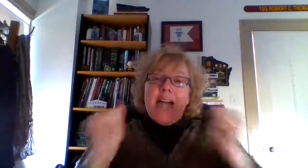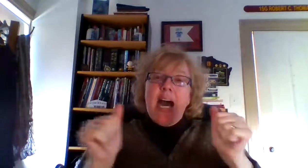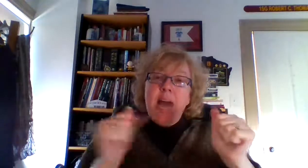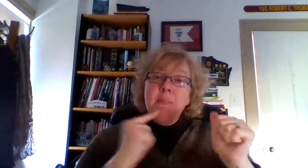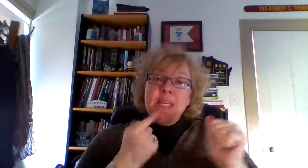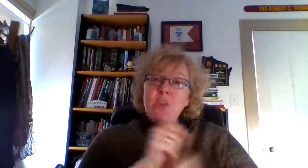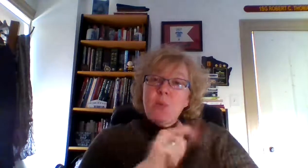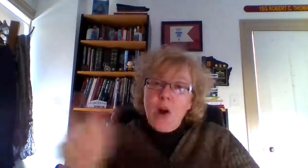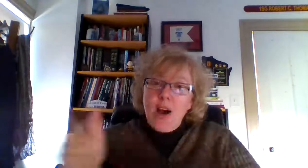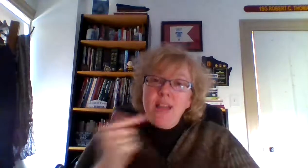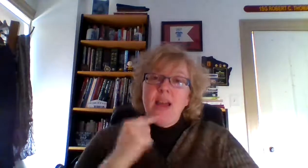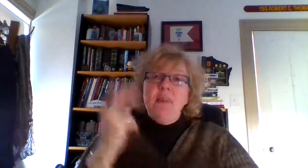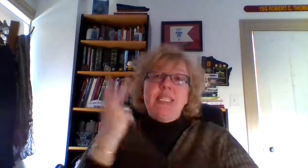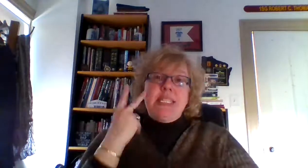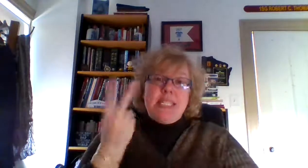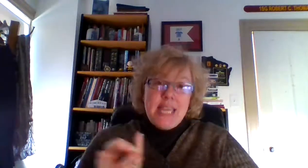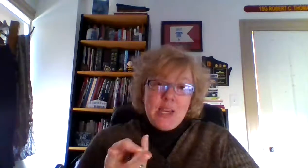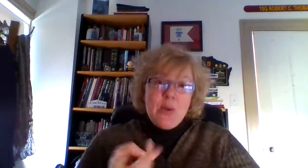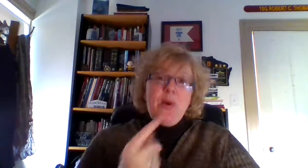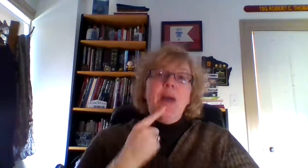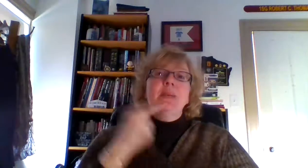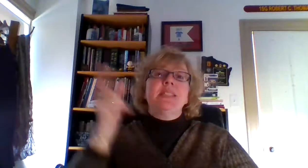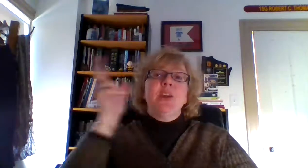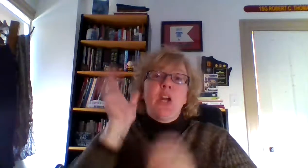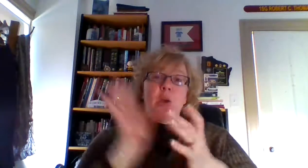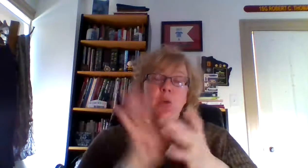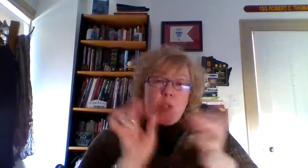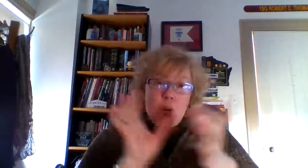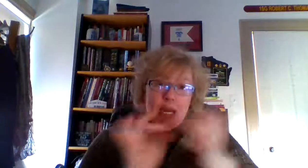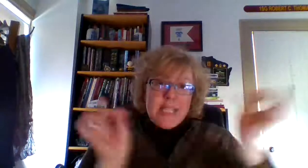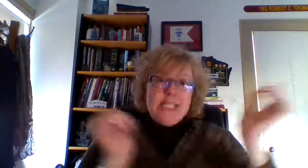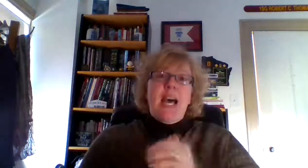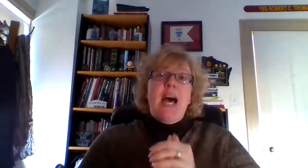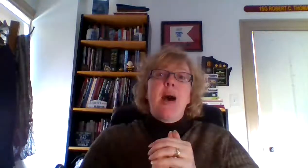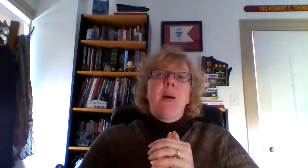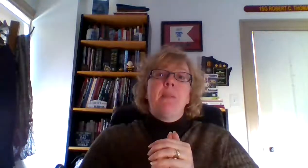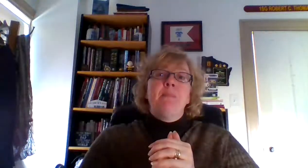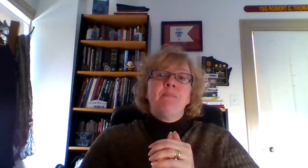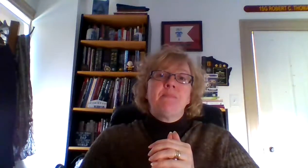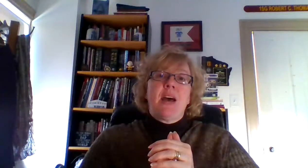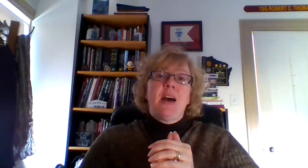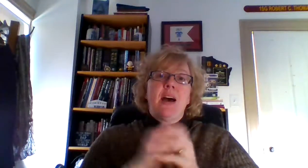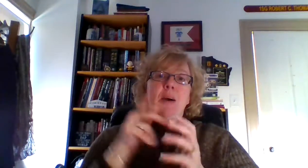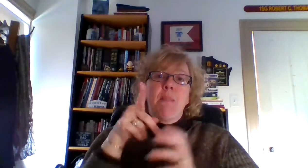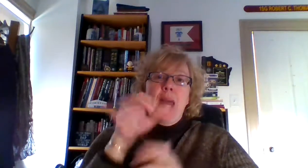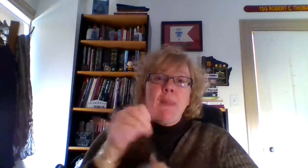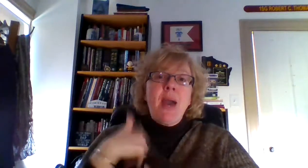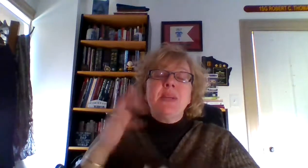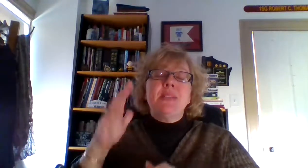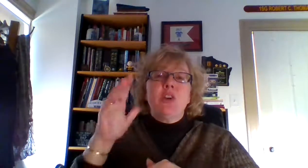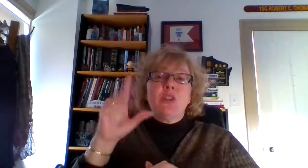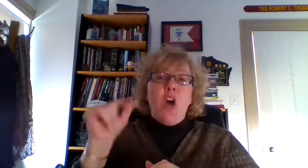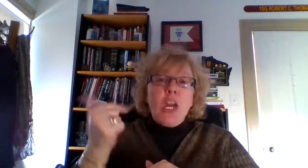I miss you all. I miss seeing you. I miss hearing your stories. Pammy, I miss your doggy.